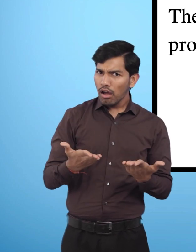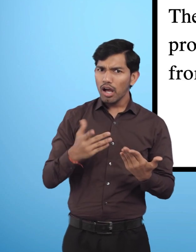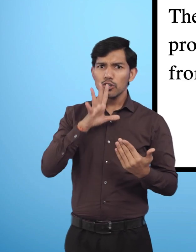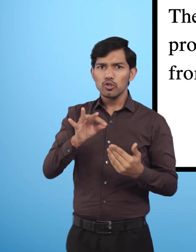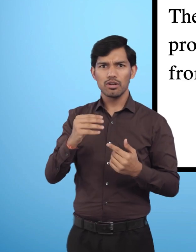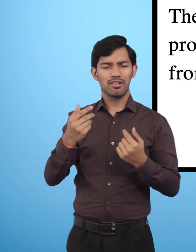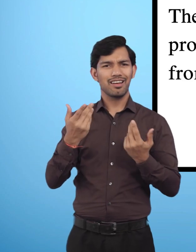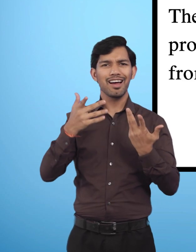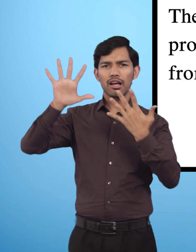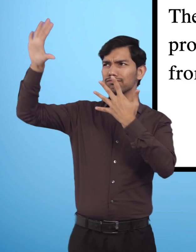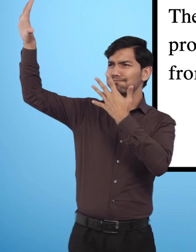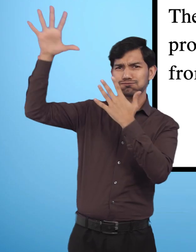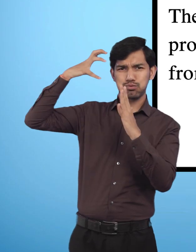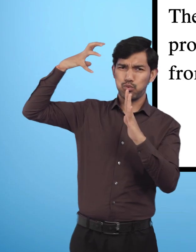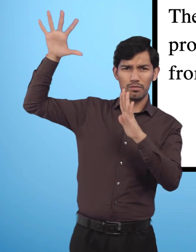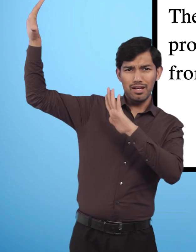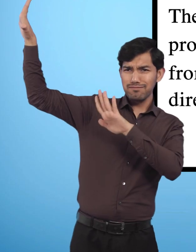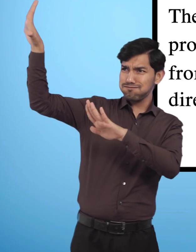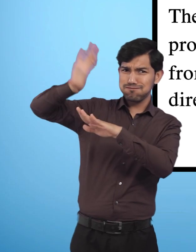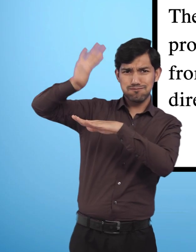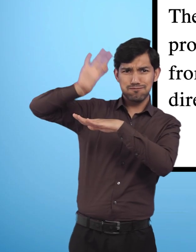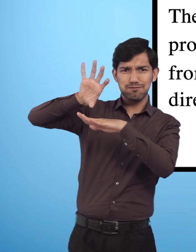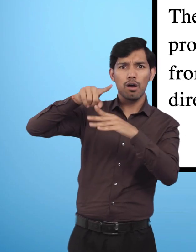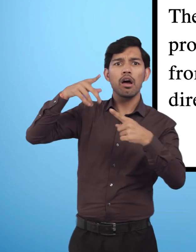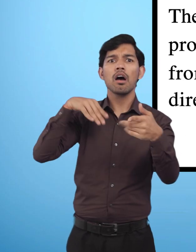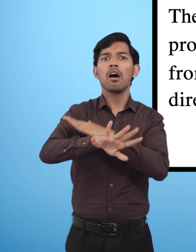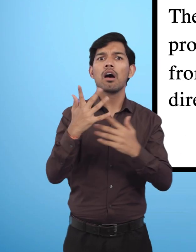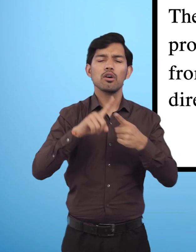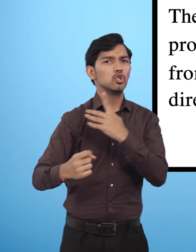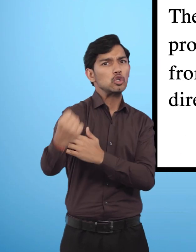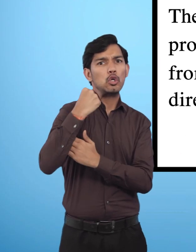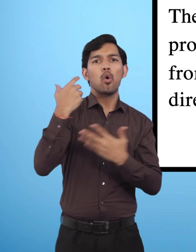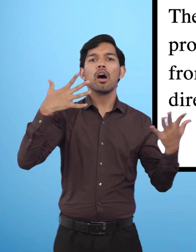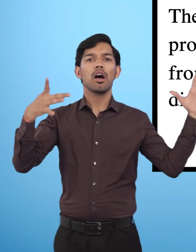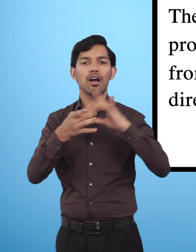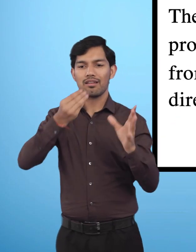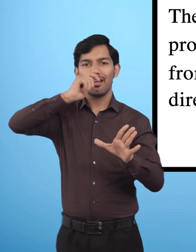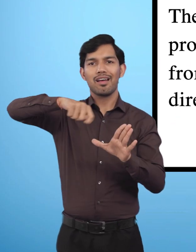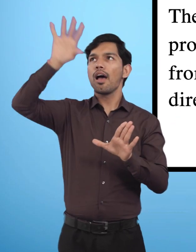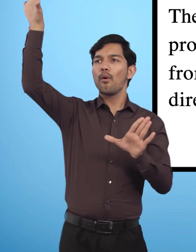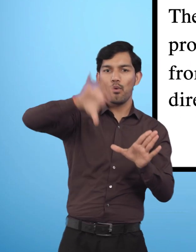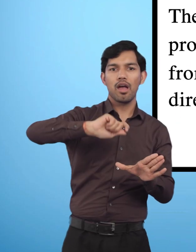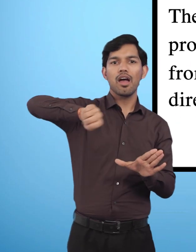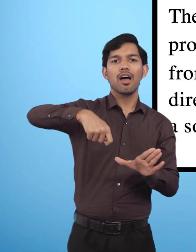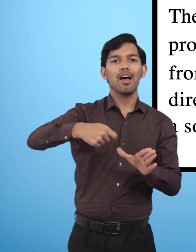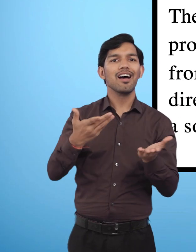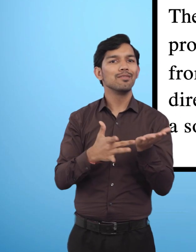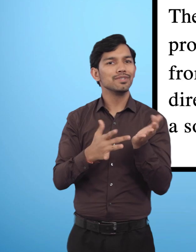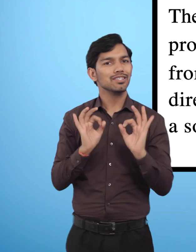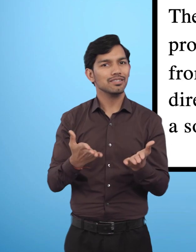Energy from the sun can also be used directly for cooking in a solar cooker